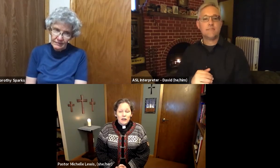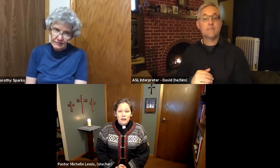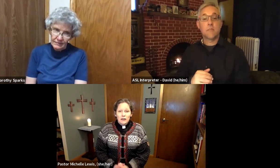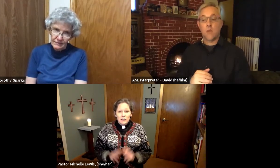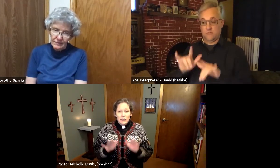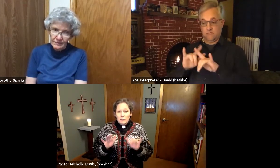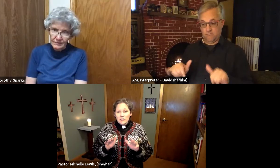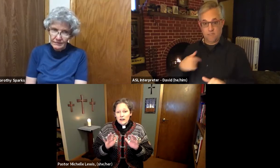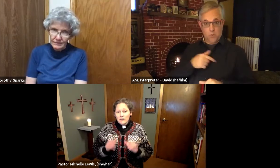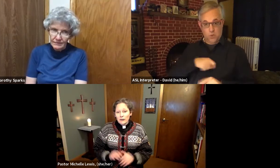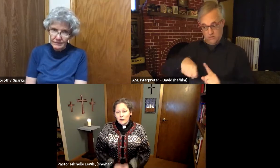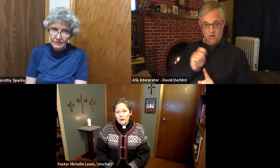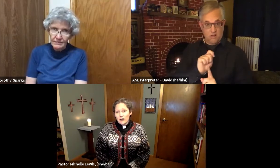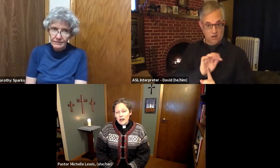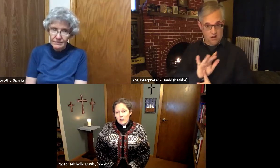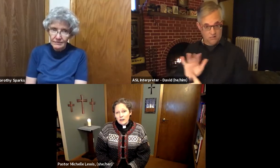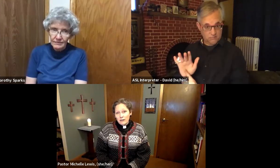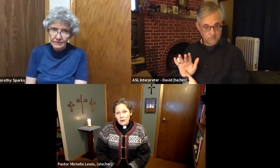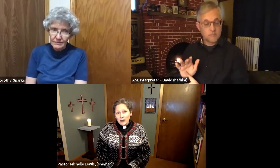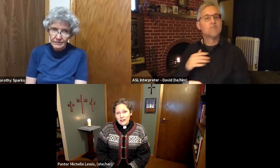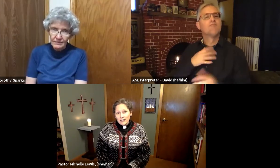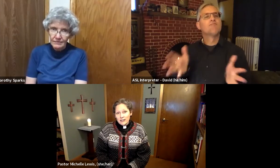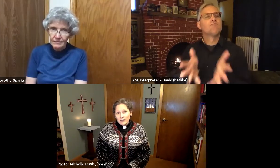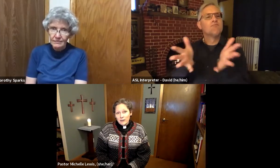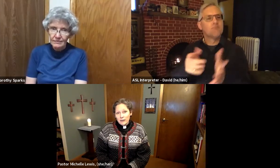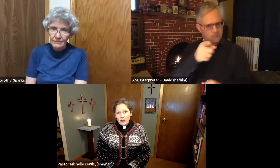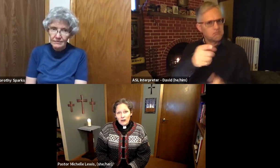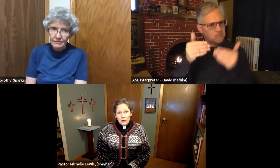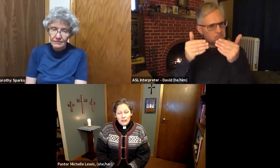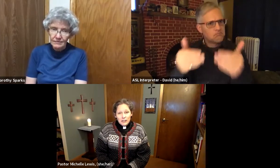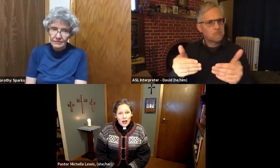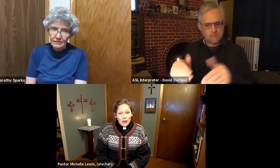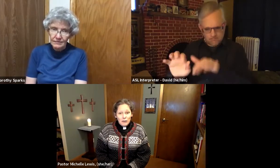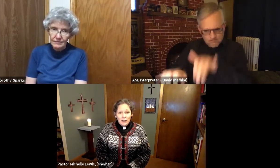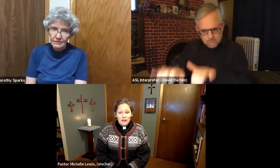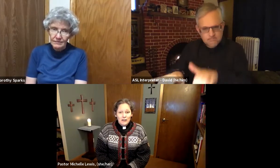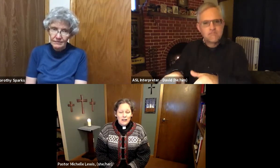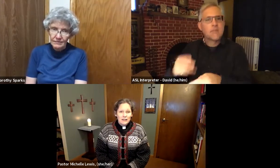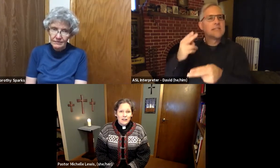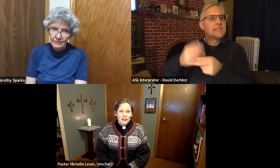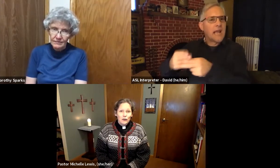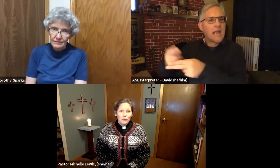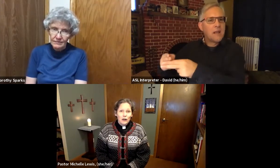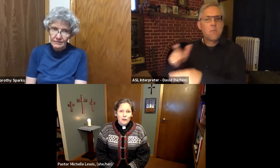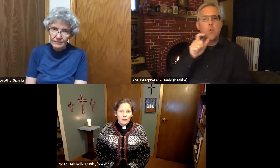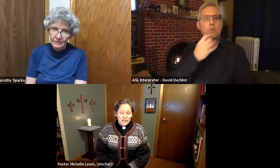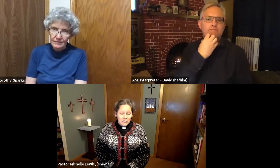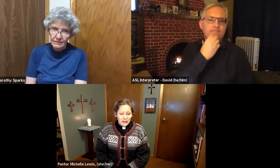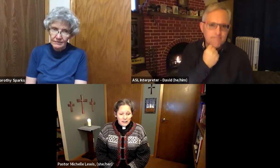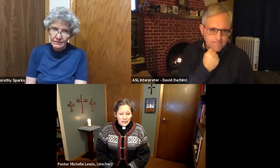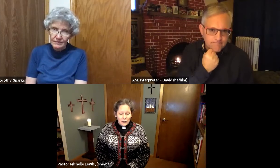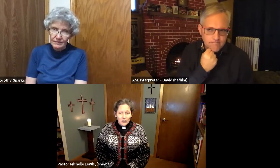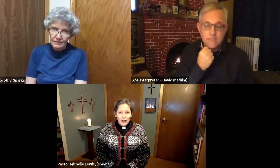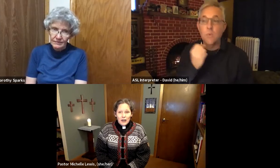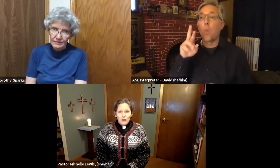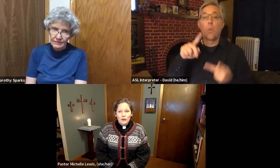type in the names of your loved ones or to type in the things that you are missing